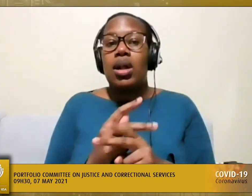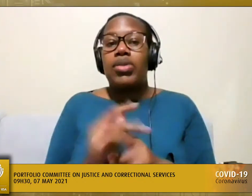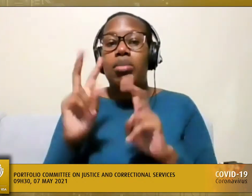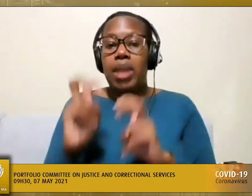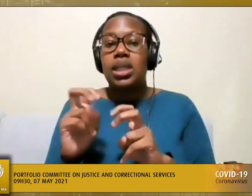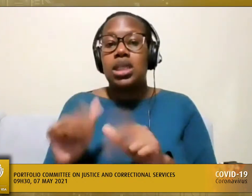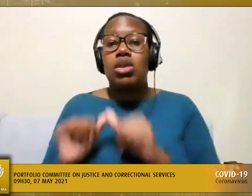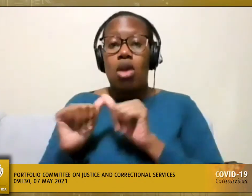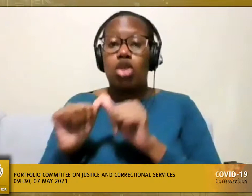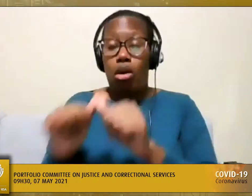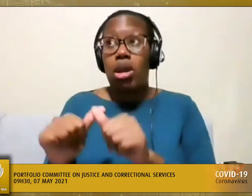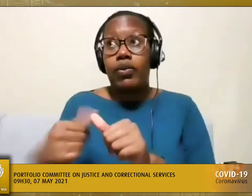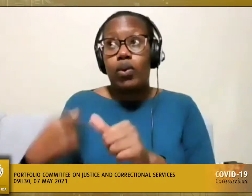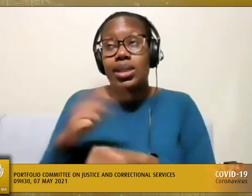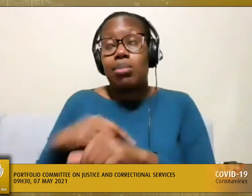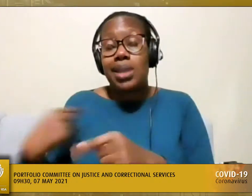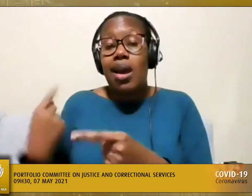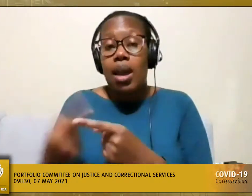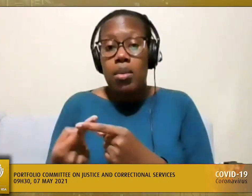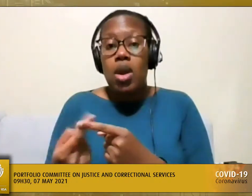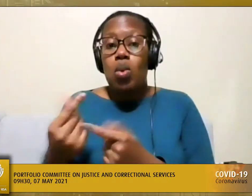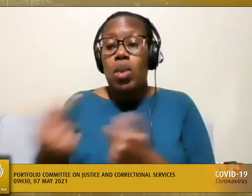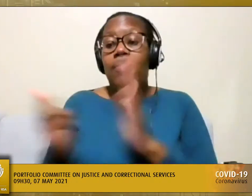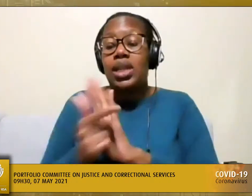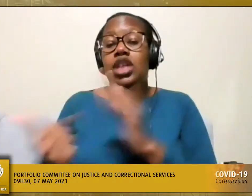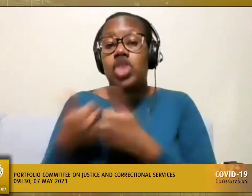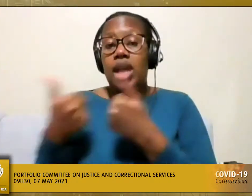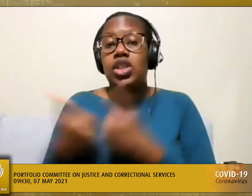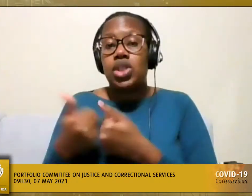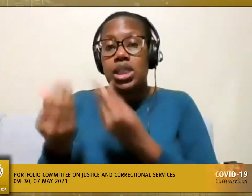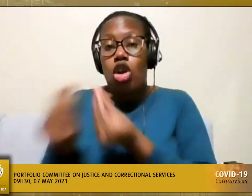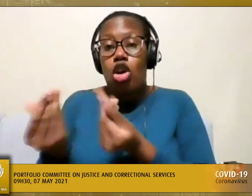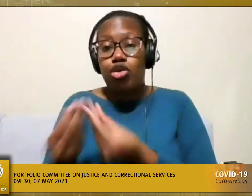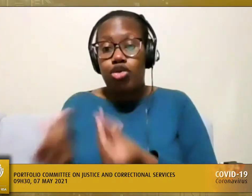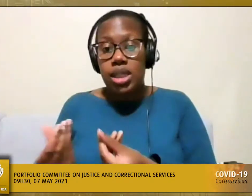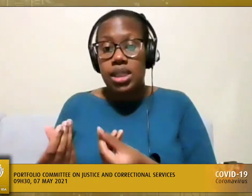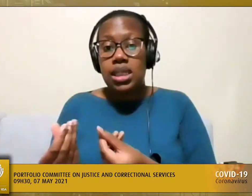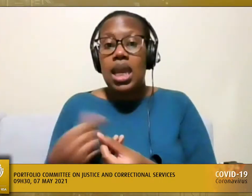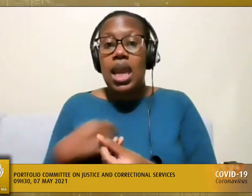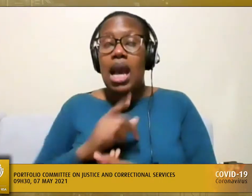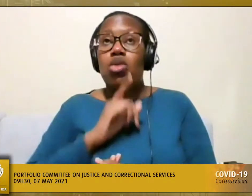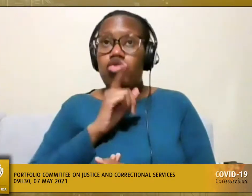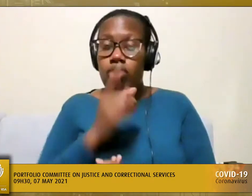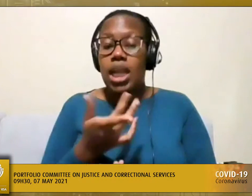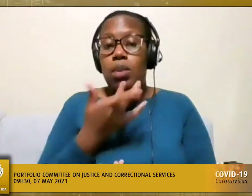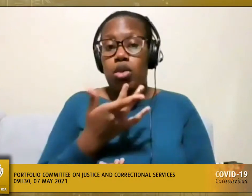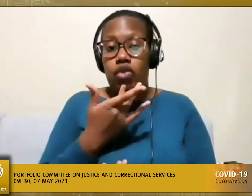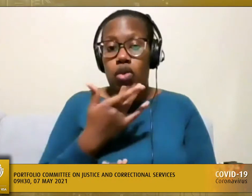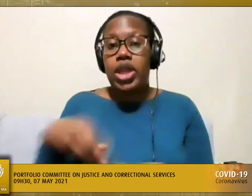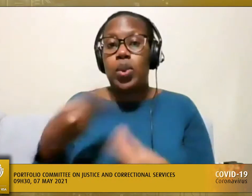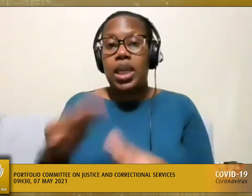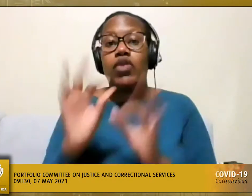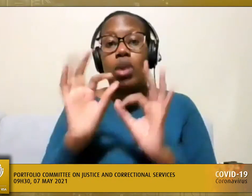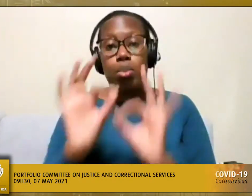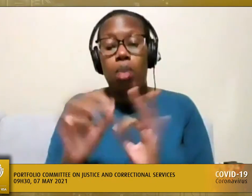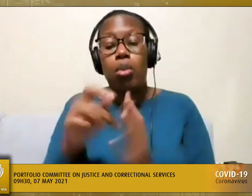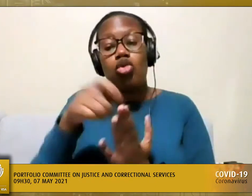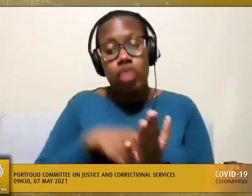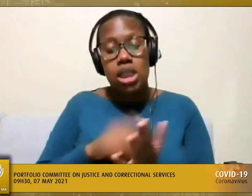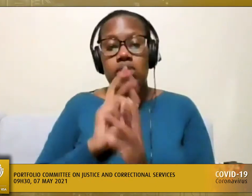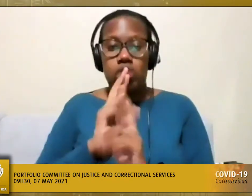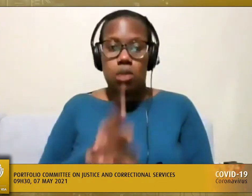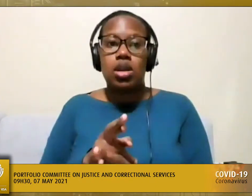been ongoing for some time there are legal challenges that are being addressed and I would really prefer that we give a proper written response